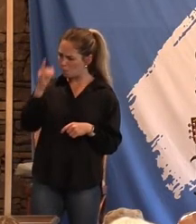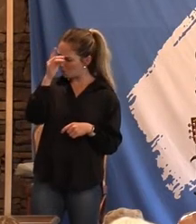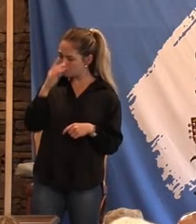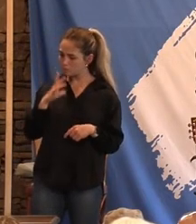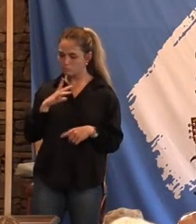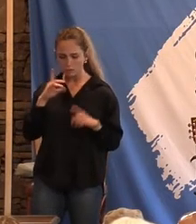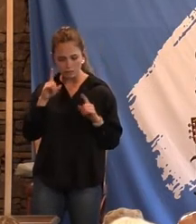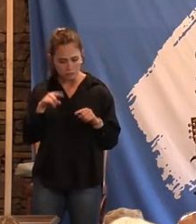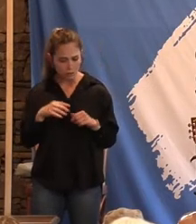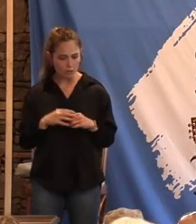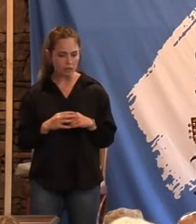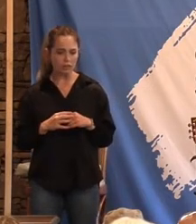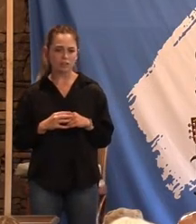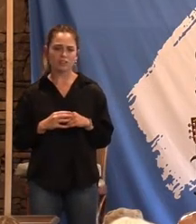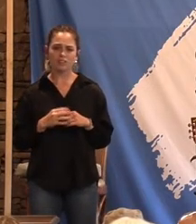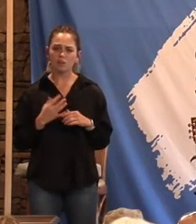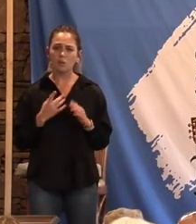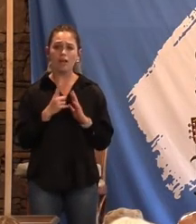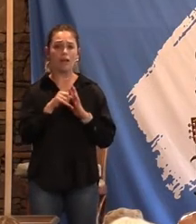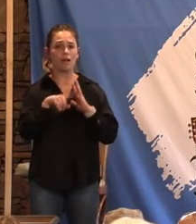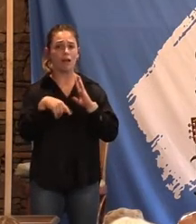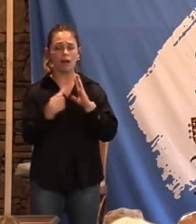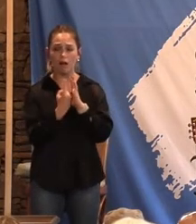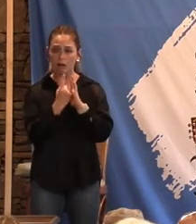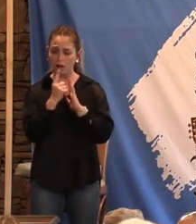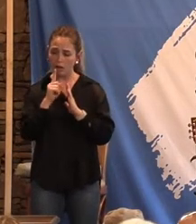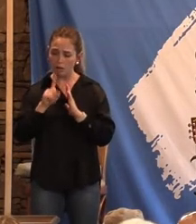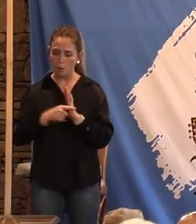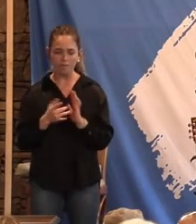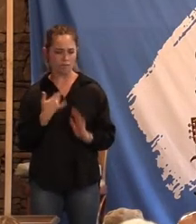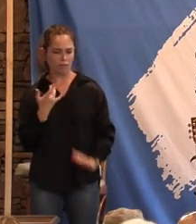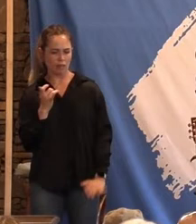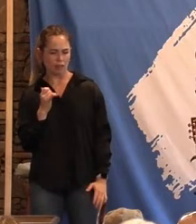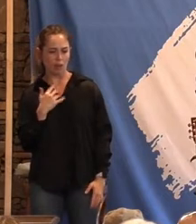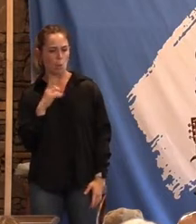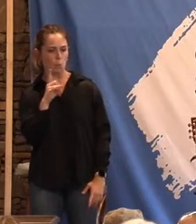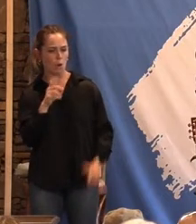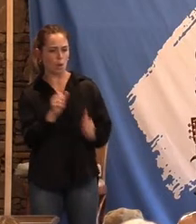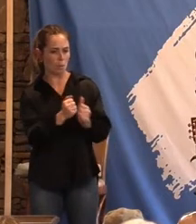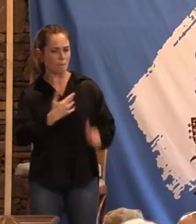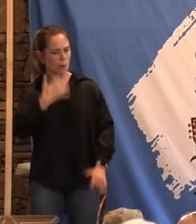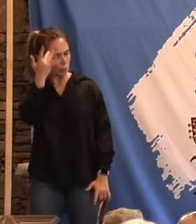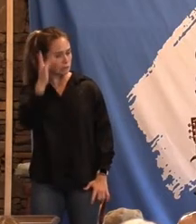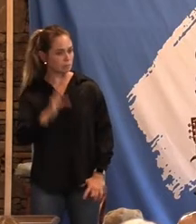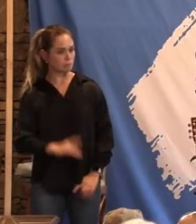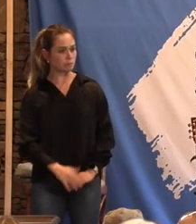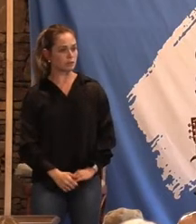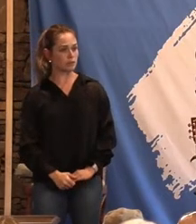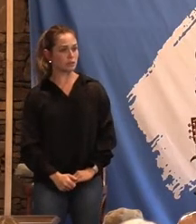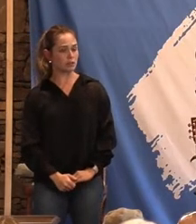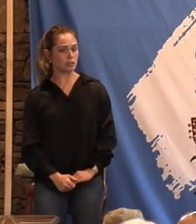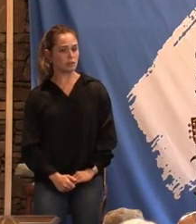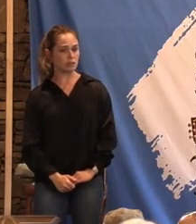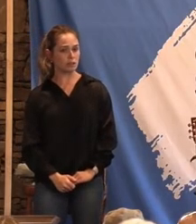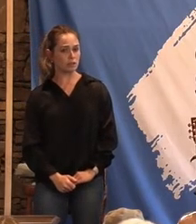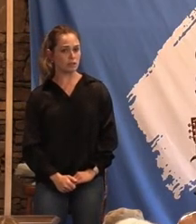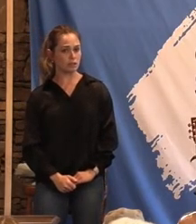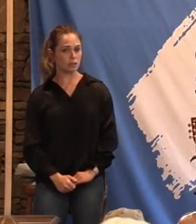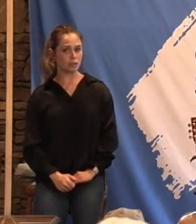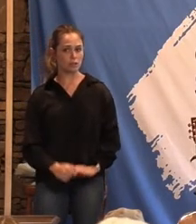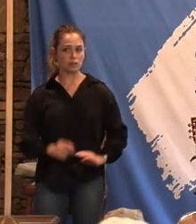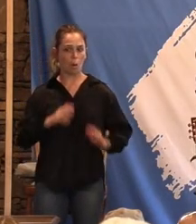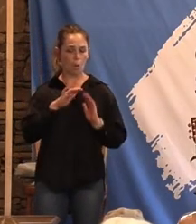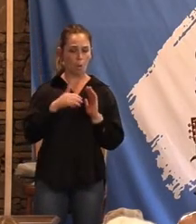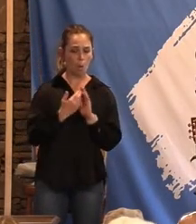man? He's been gone for hours, it seemed. Where is he with my wisdom?" The animals